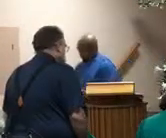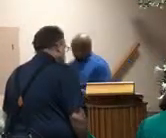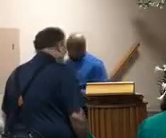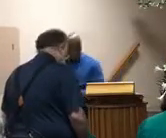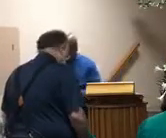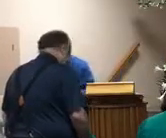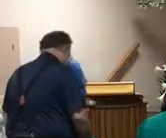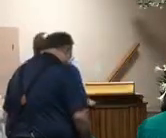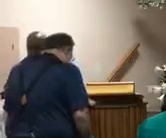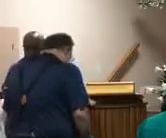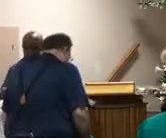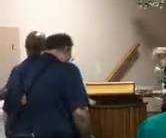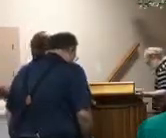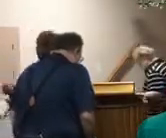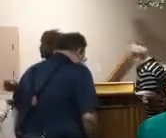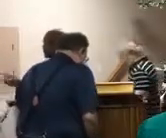sins.